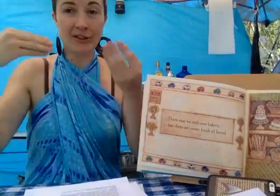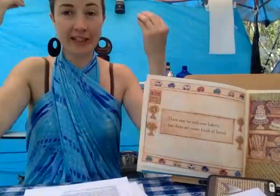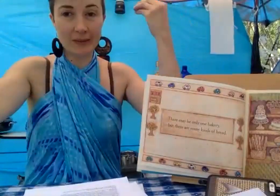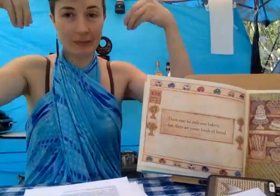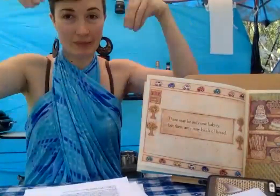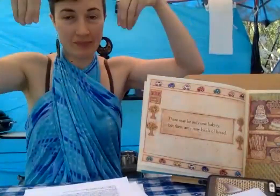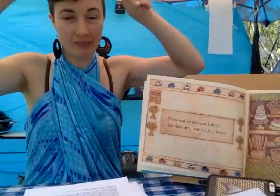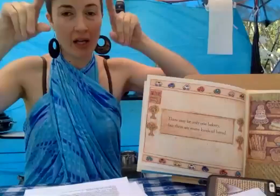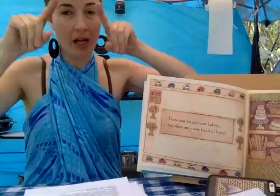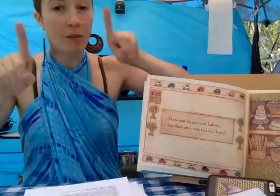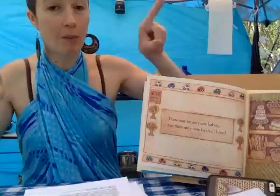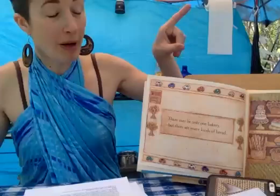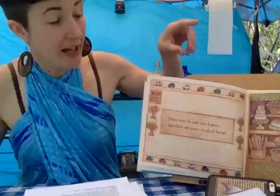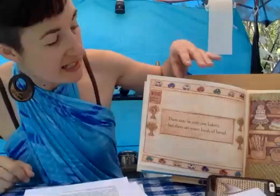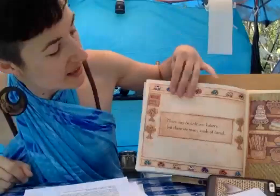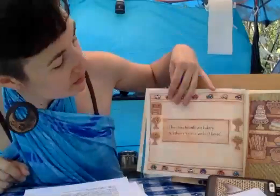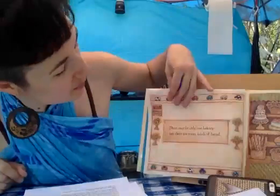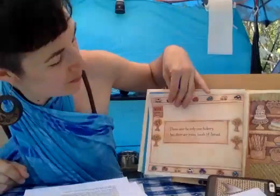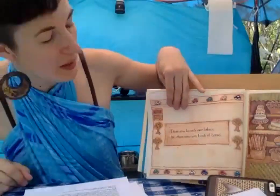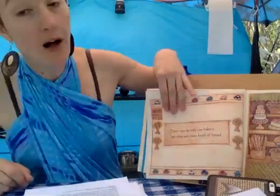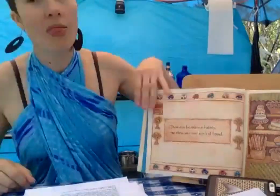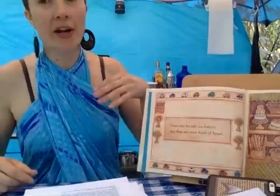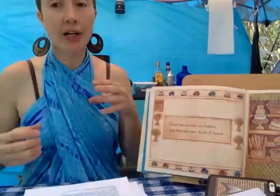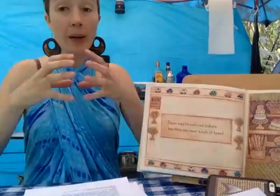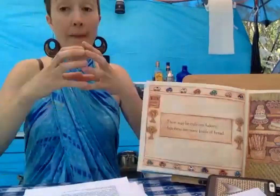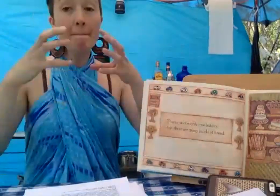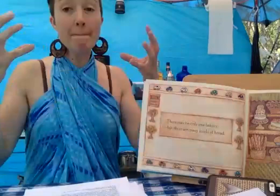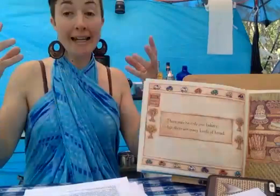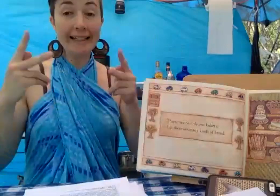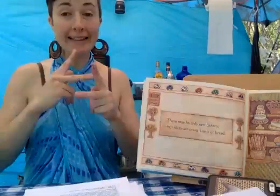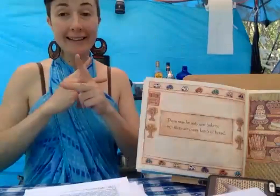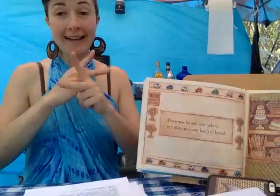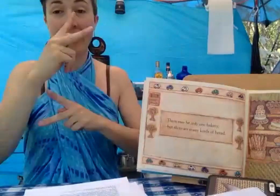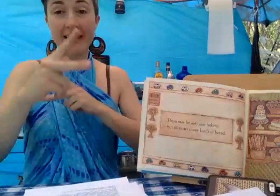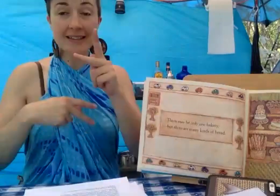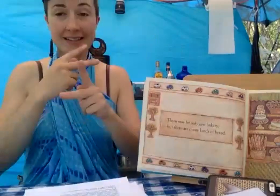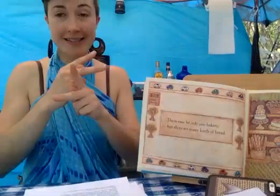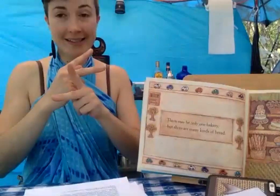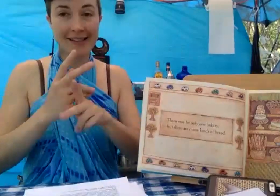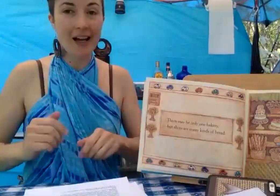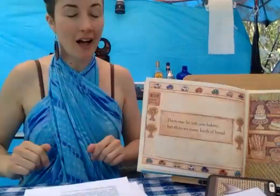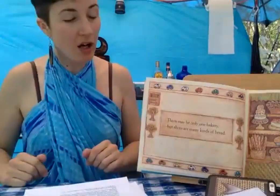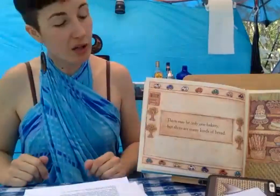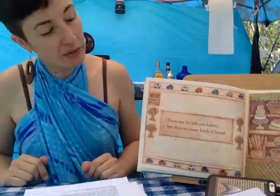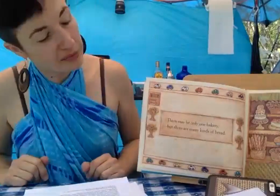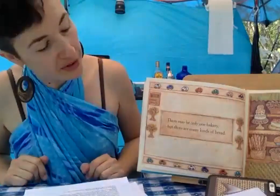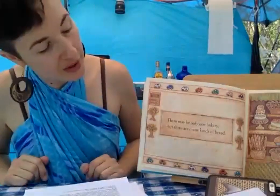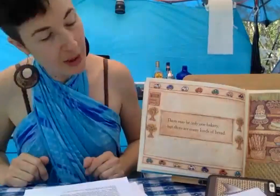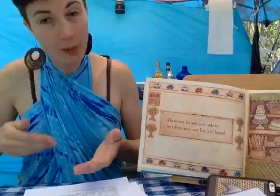bakery, but there are many kinds of